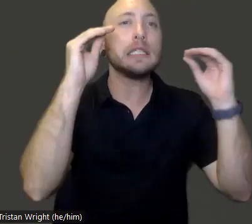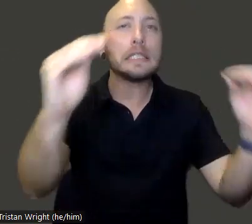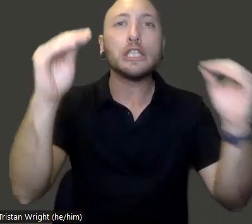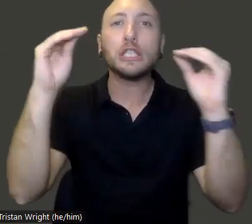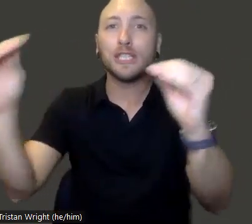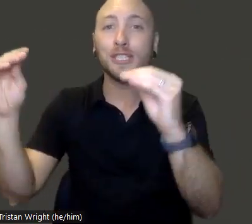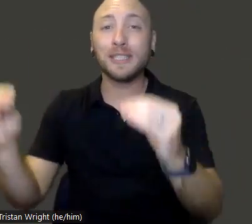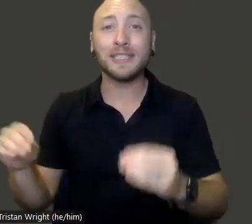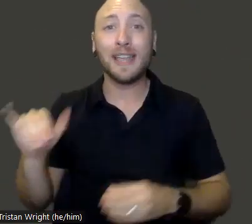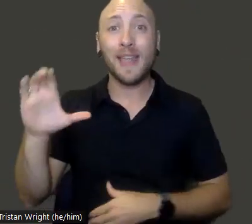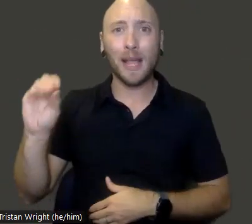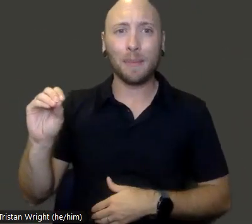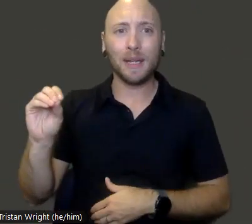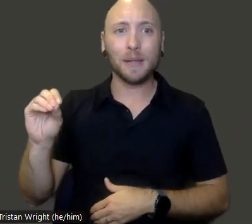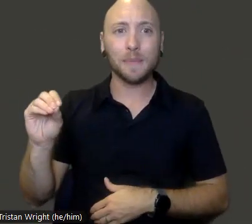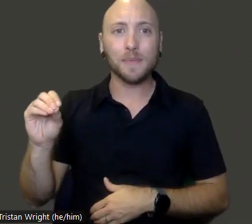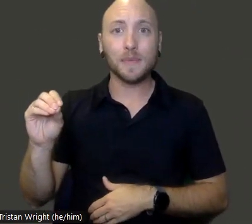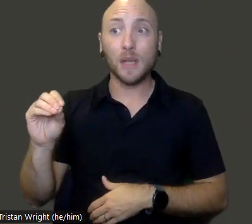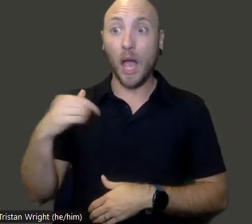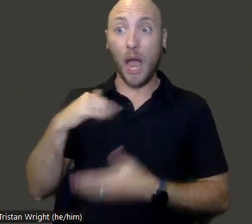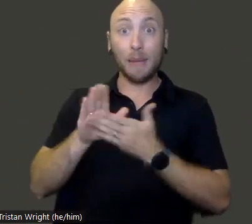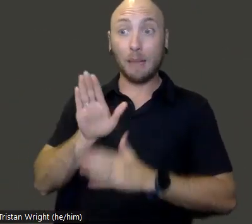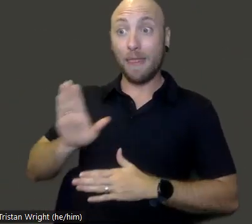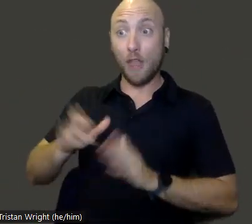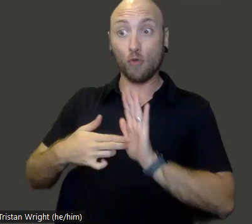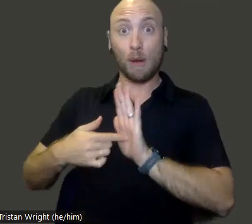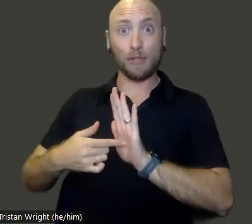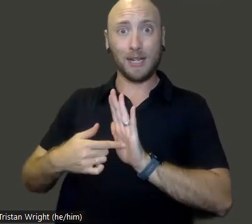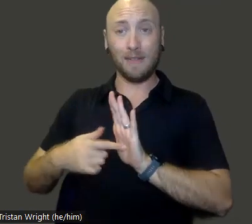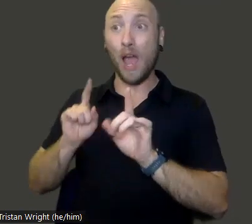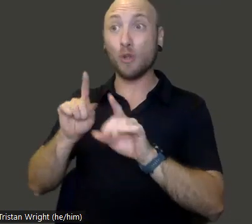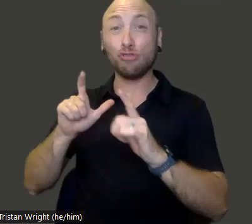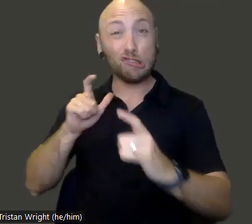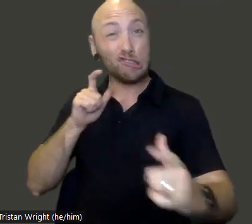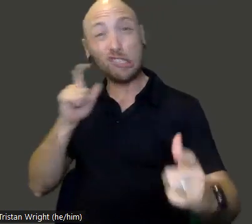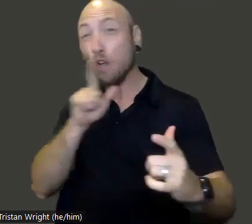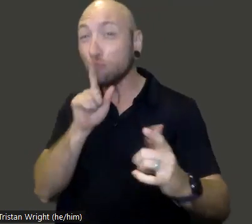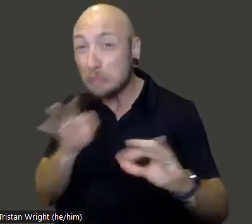company I worked for would send me as their representative to these big companies. It